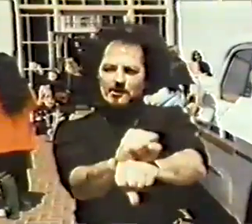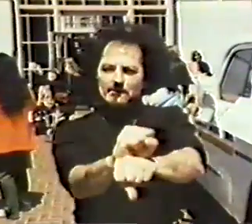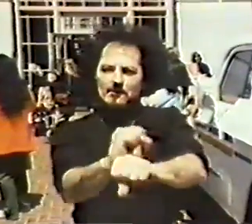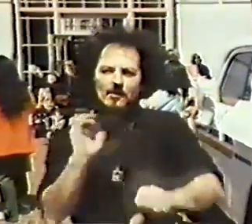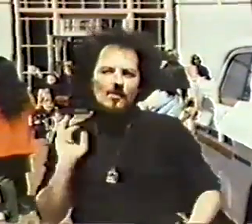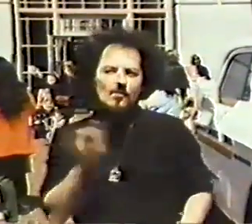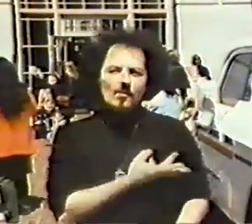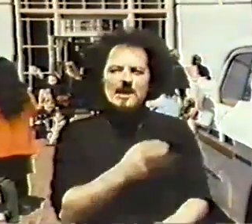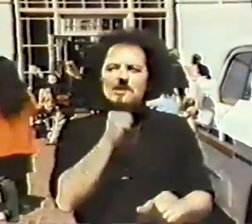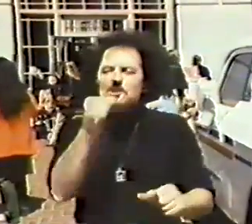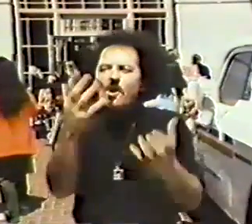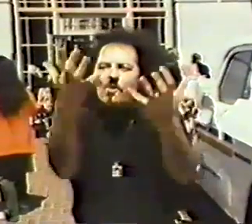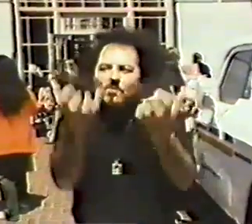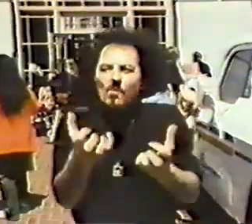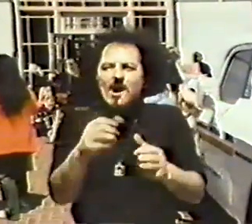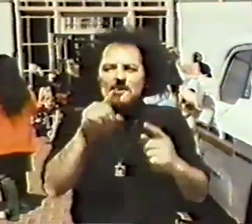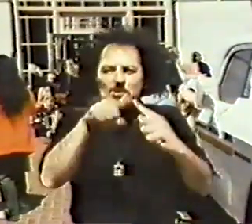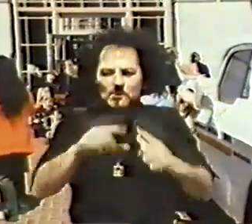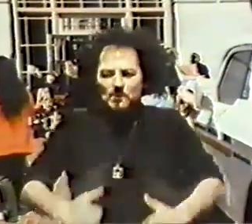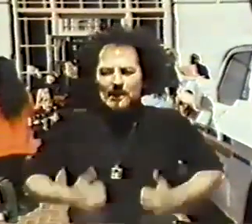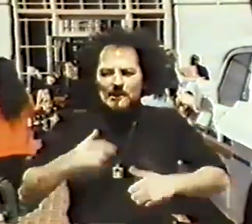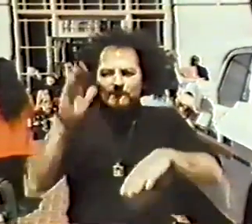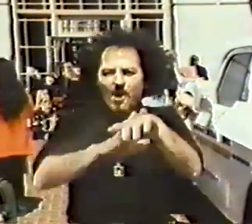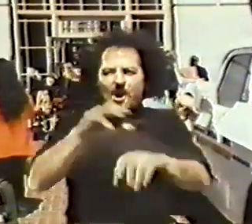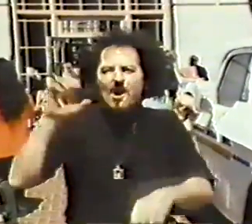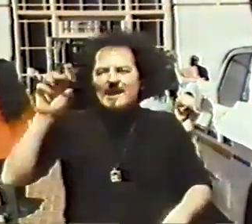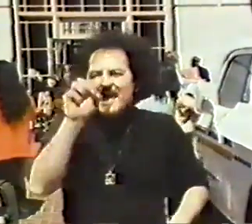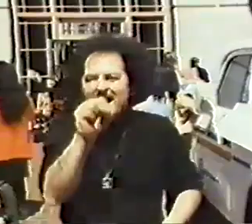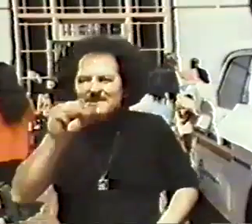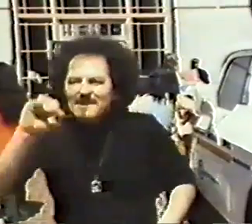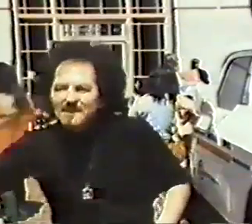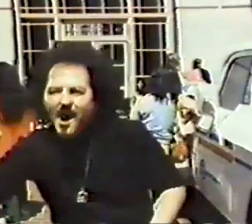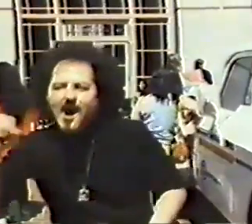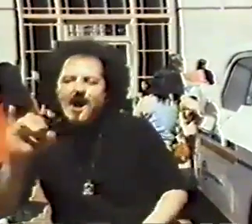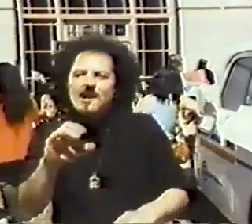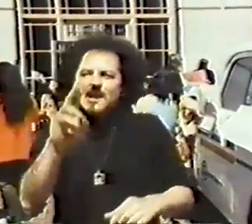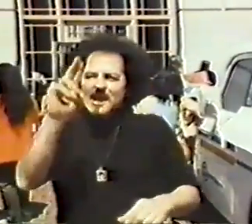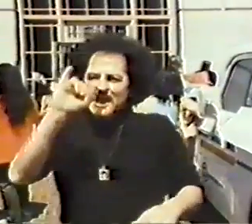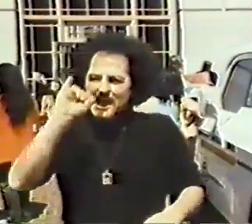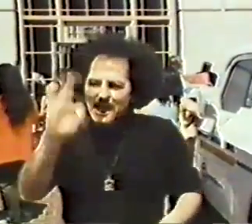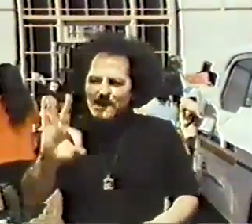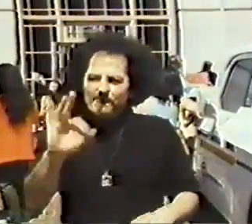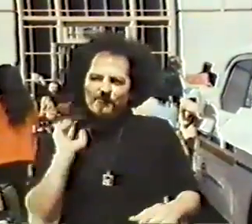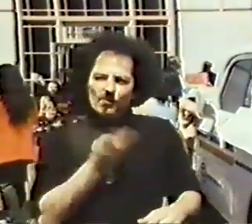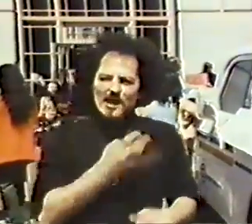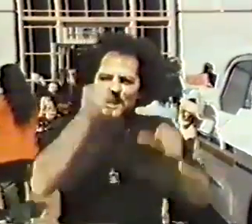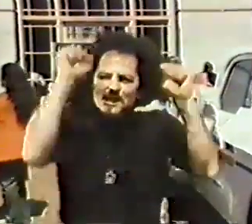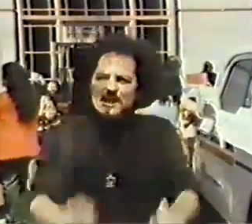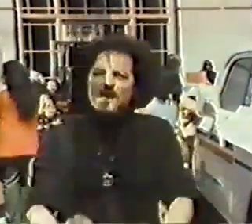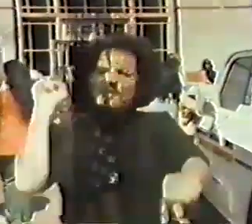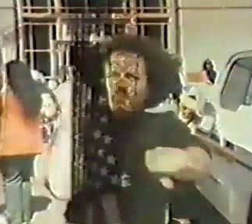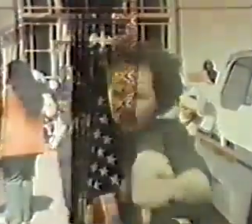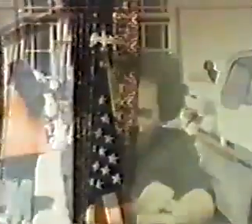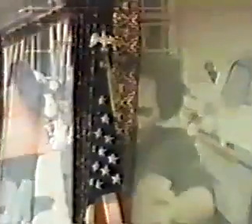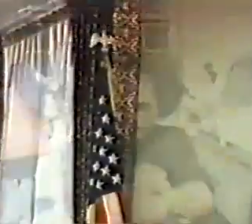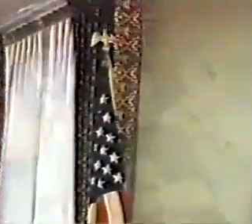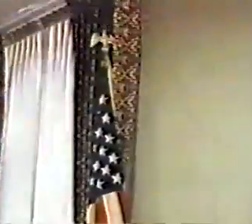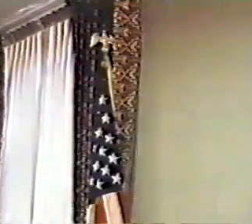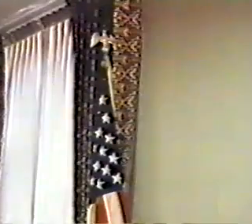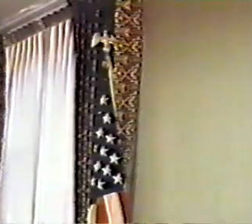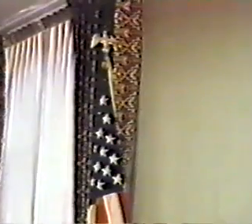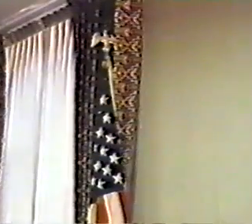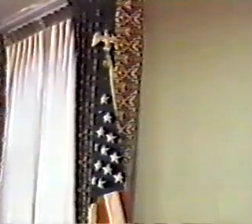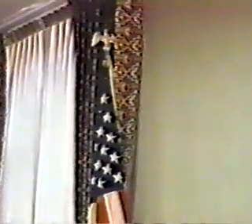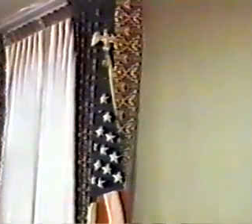work. We don't want to live on SSI if we can work. I